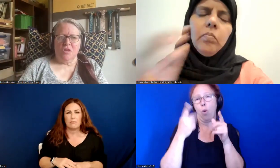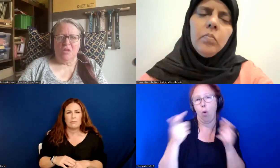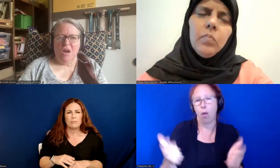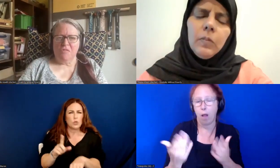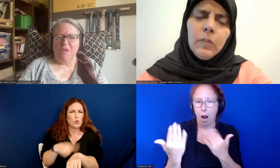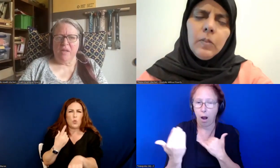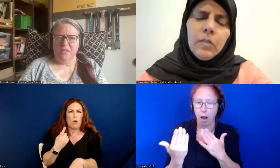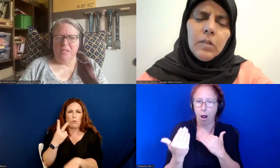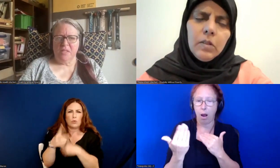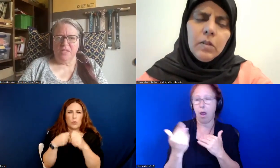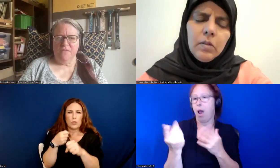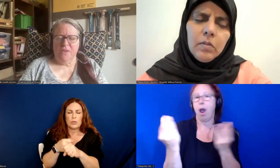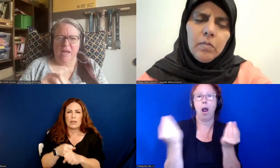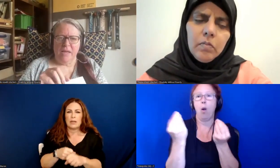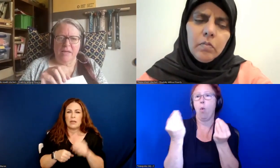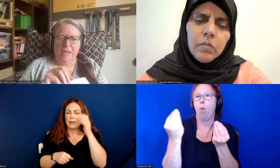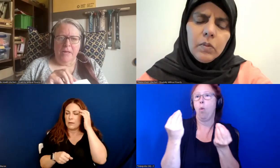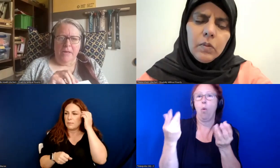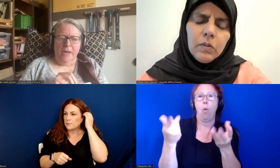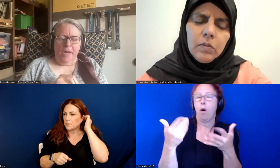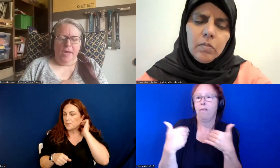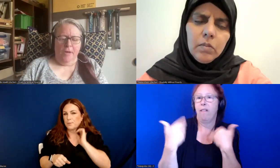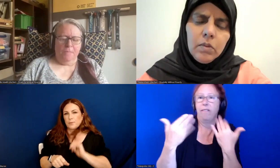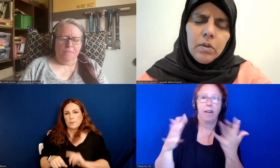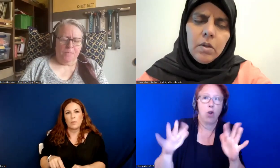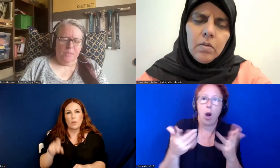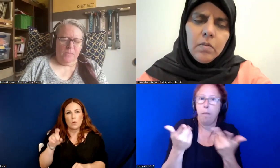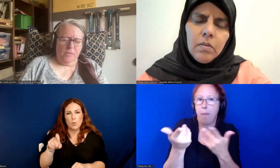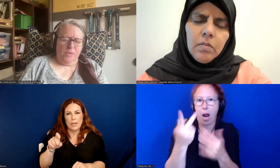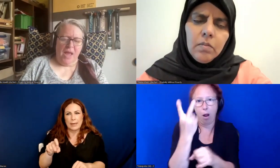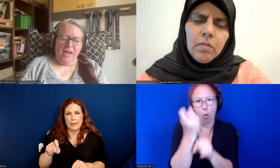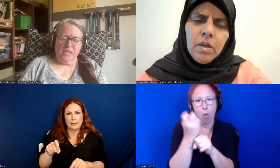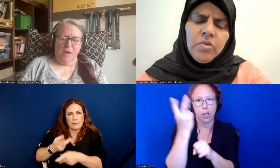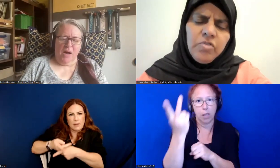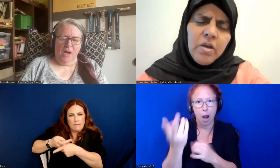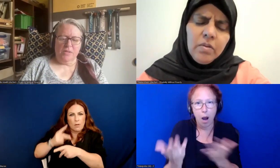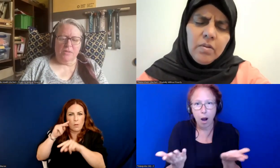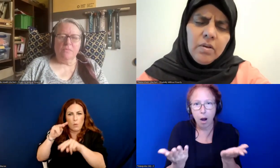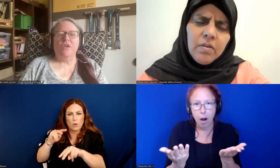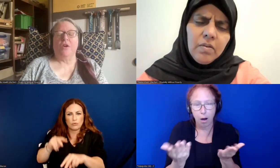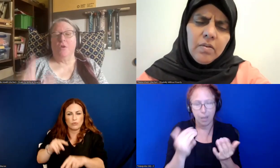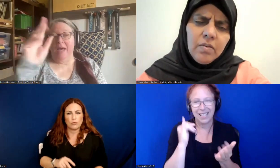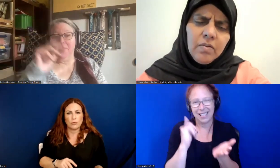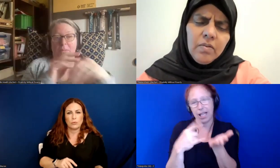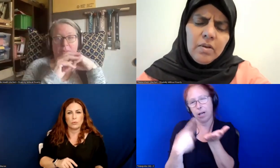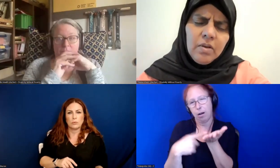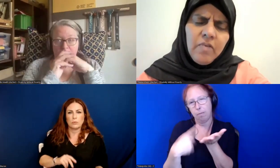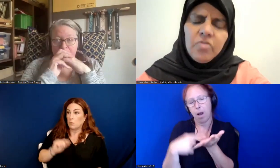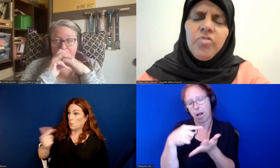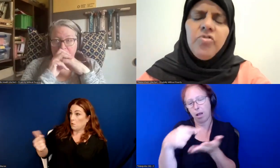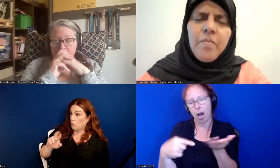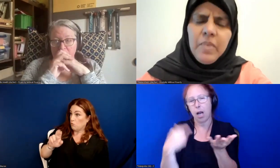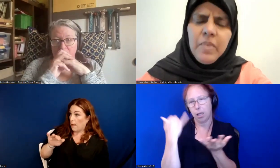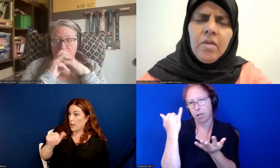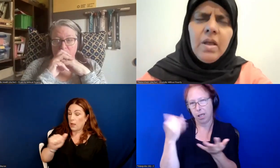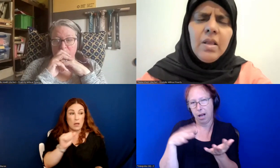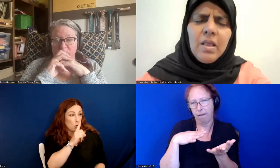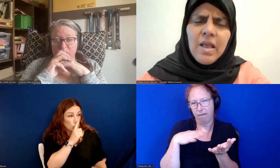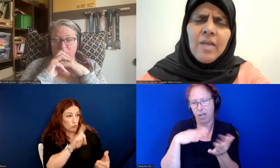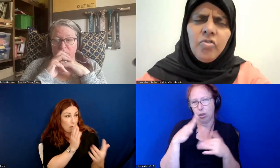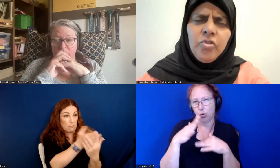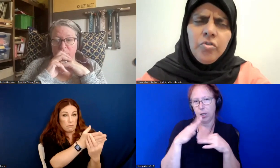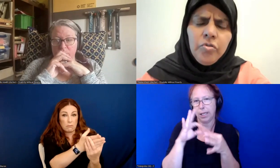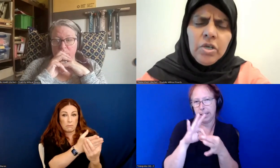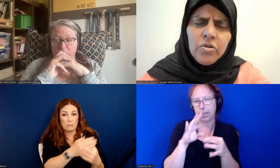that's some of the sort of guardrails to this, if you like. Um, the And next Michelle, part, sorry, go ahead, Rabia. if I can just jump in there,